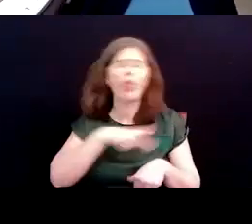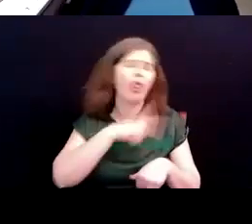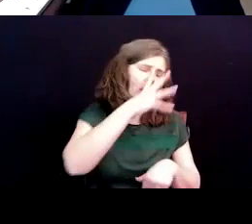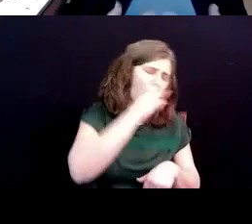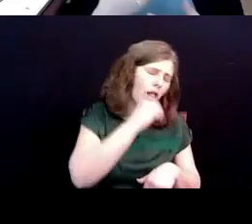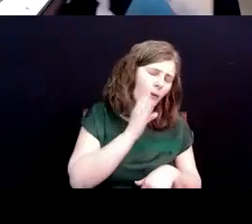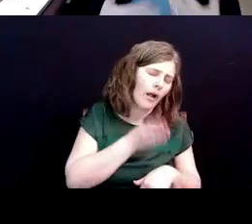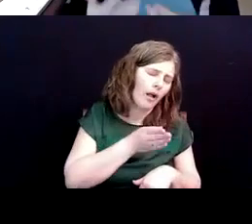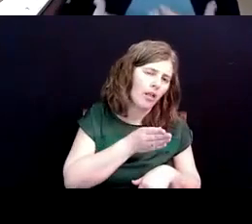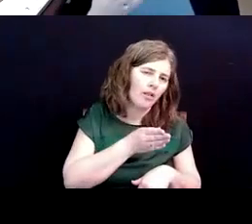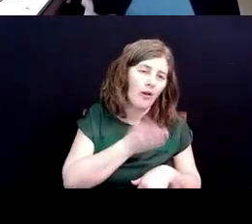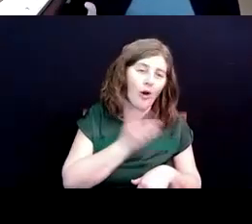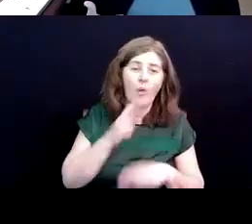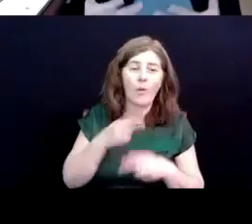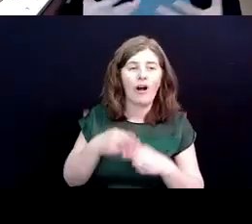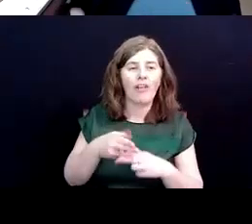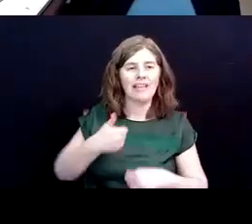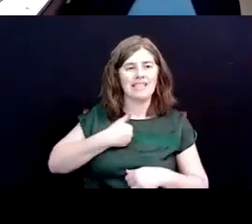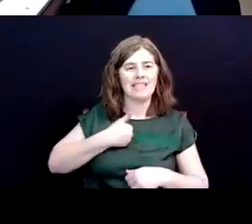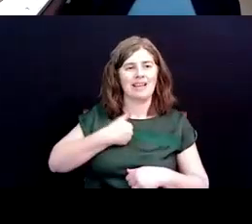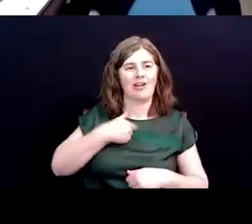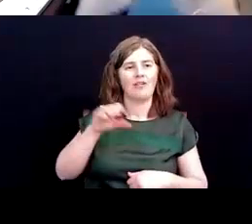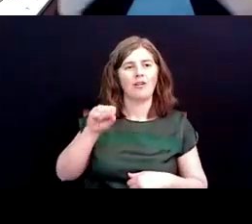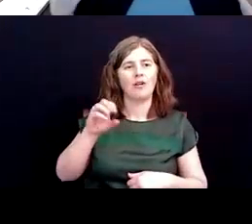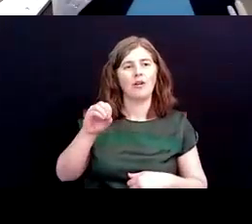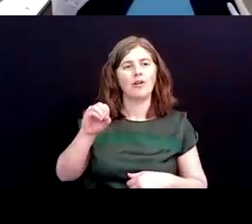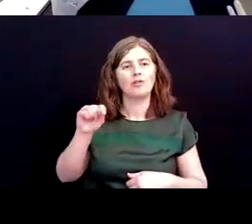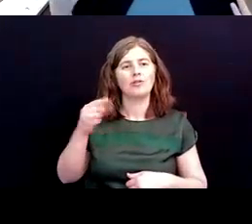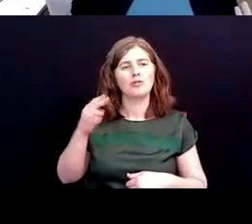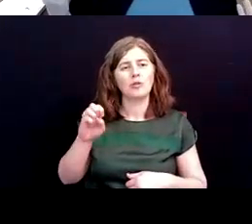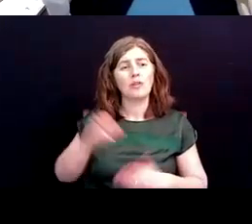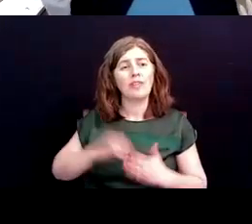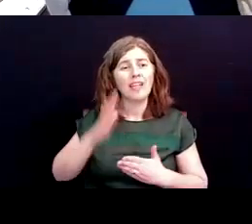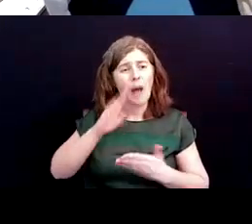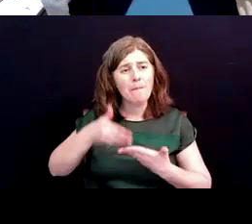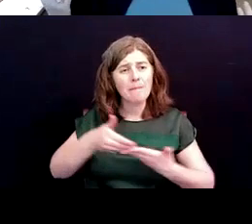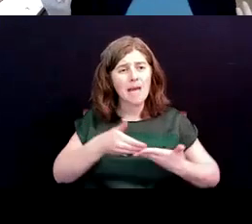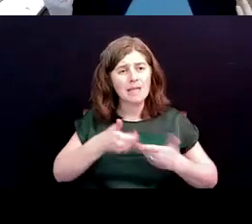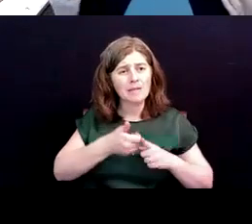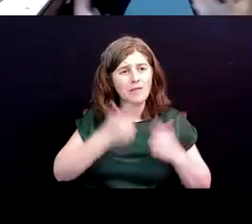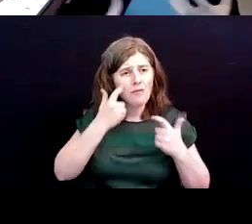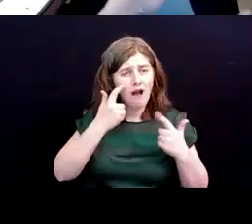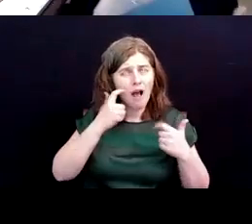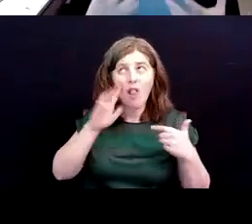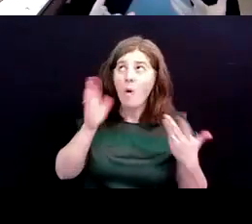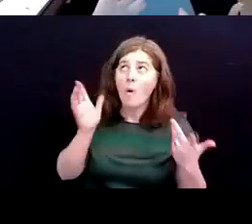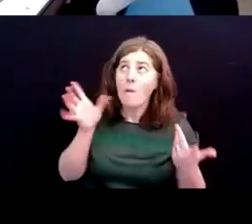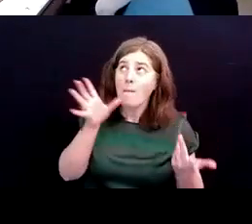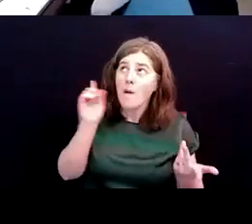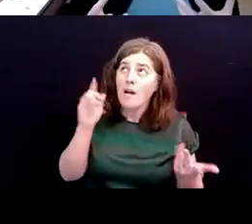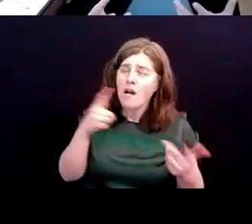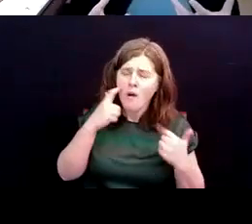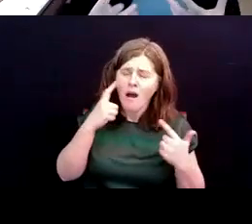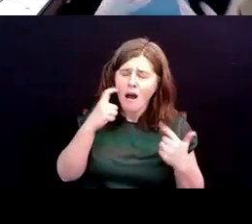sleep. We call that self-soothing. That's why little infants cry and are like, hello, where's my mom? And so as they learn